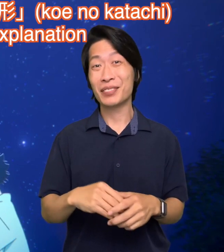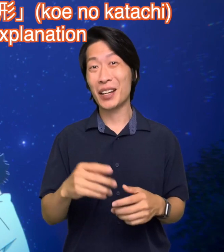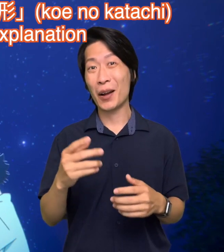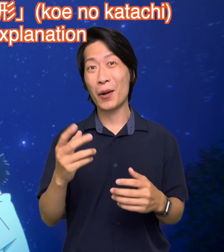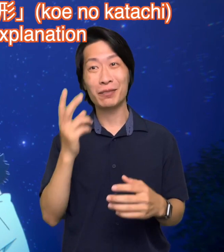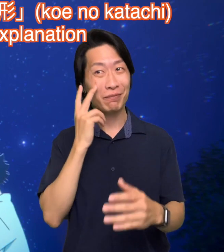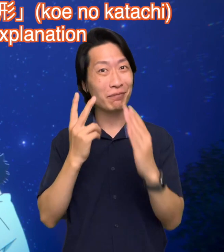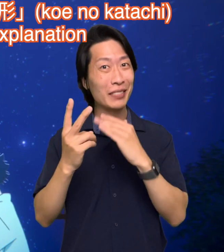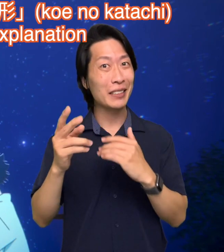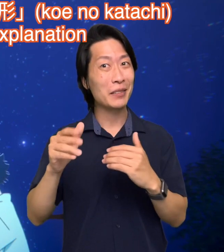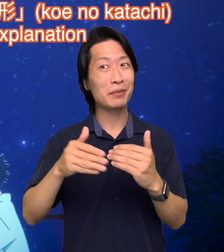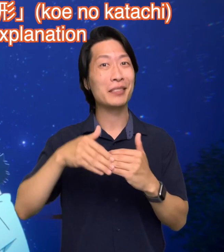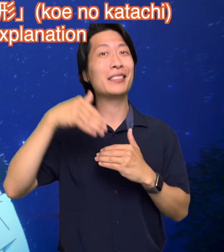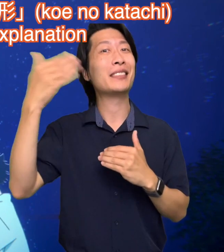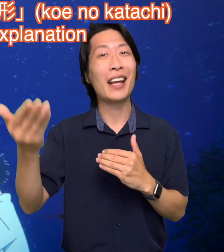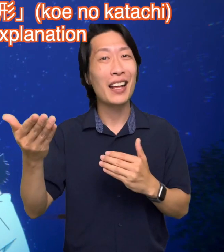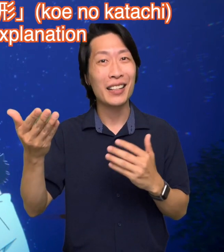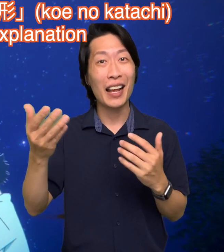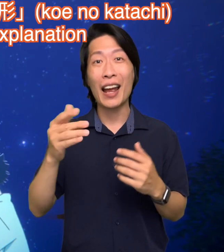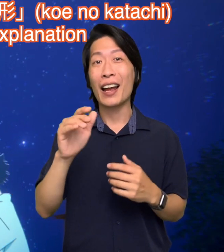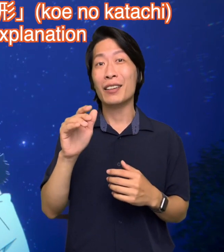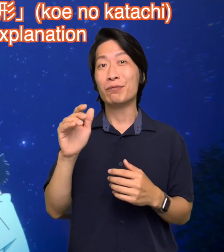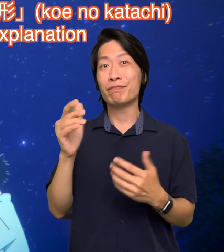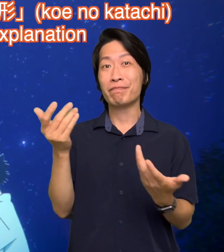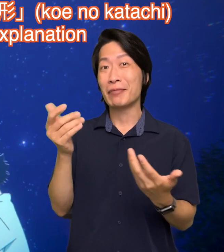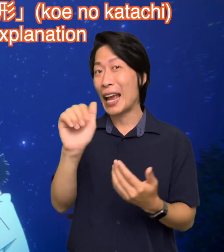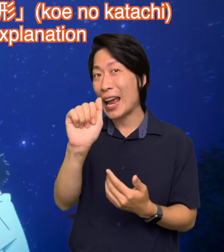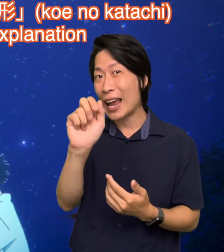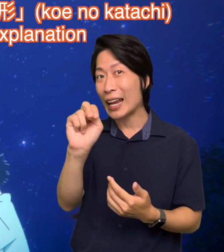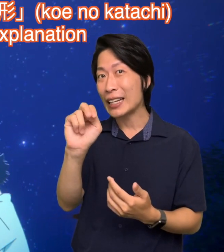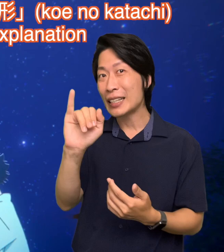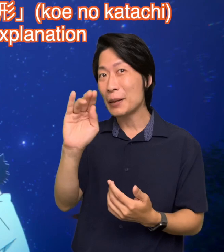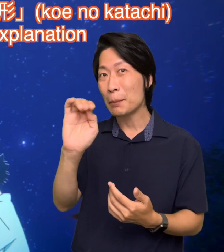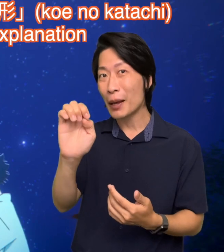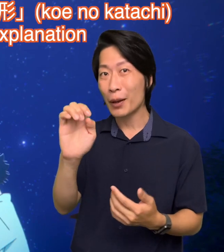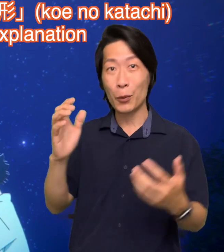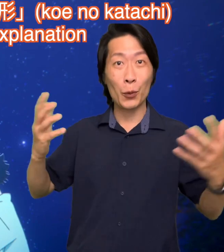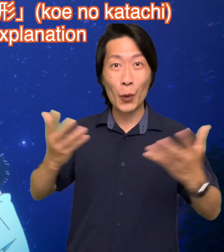that you can learn from this video. And in the next video, I think